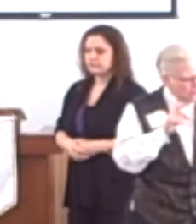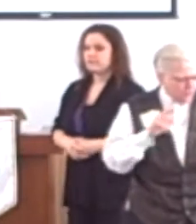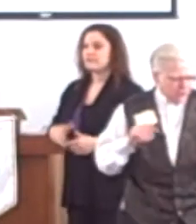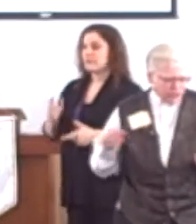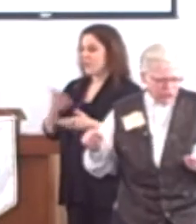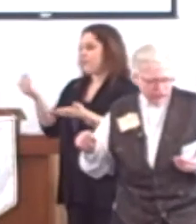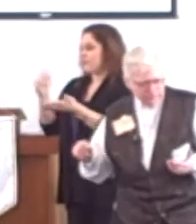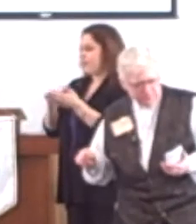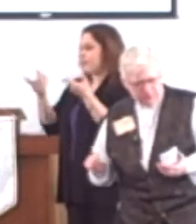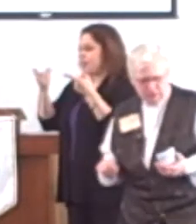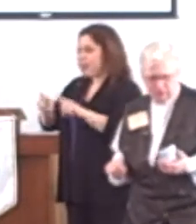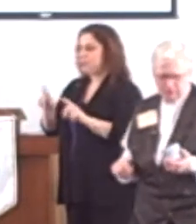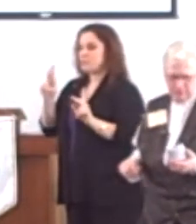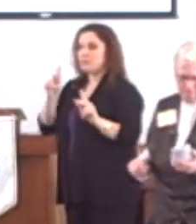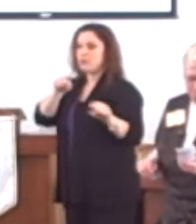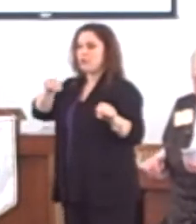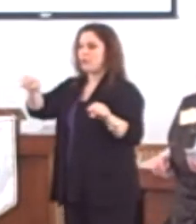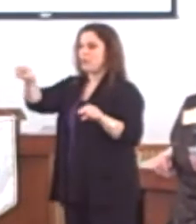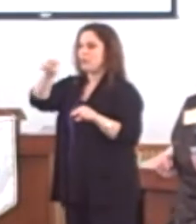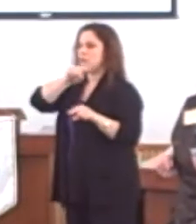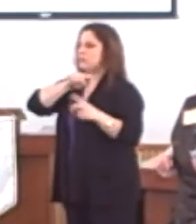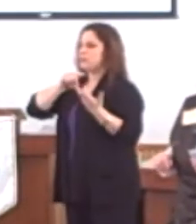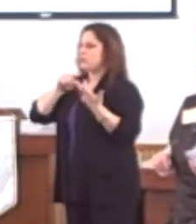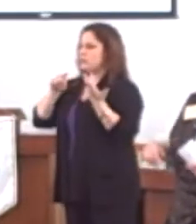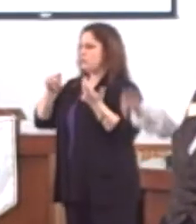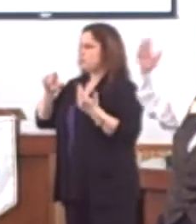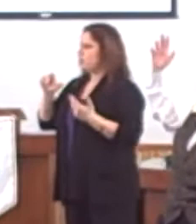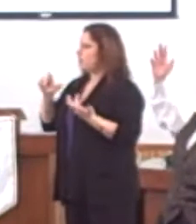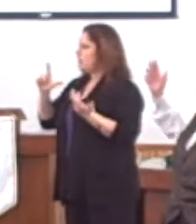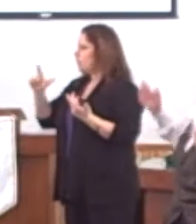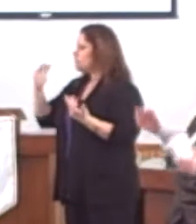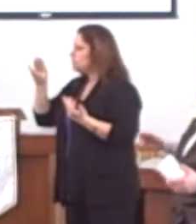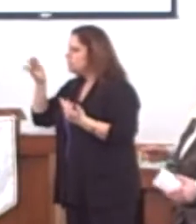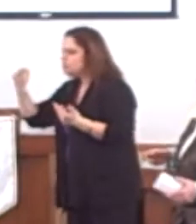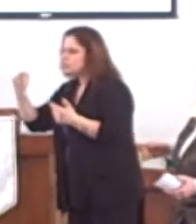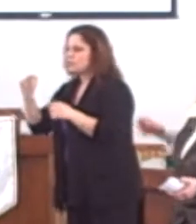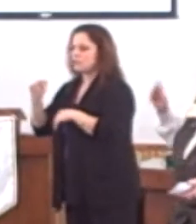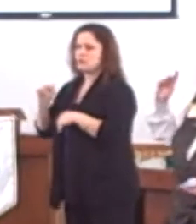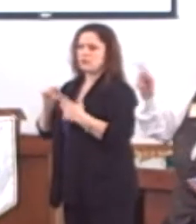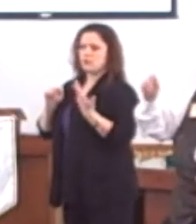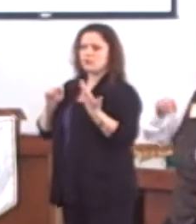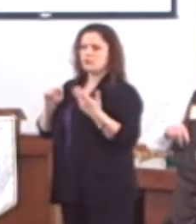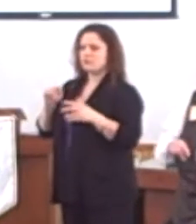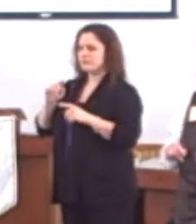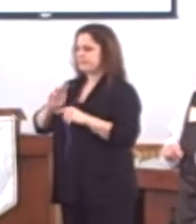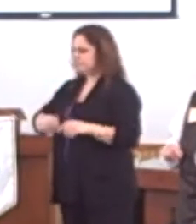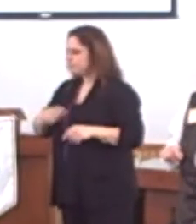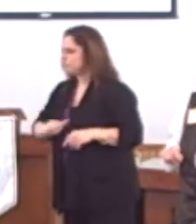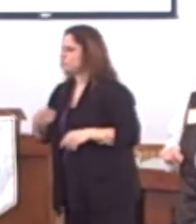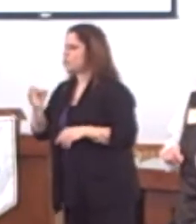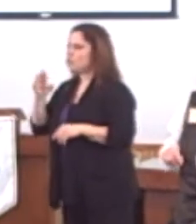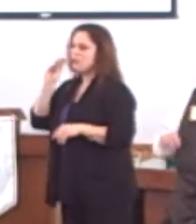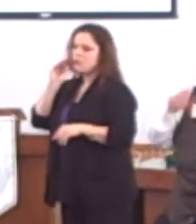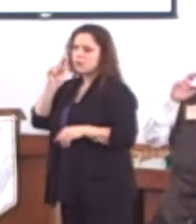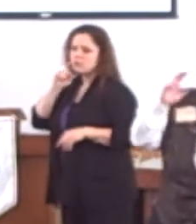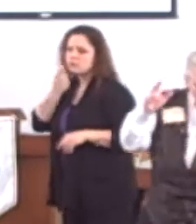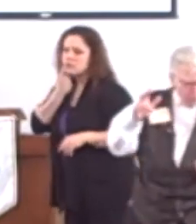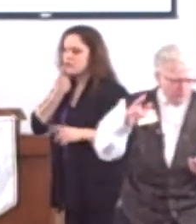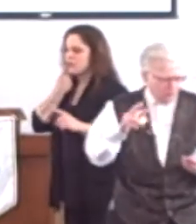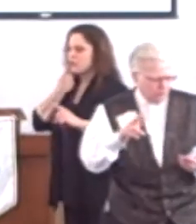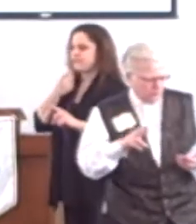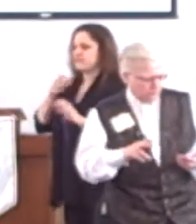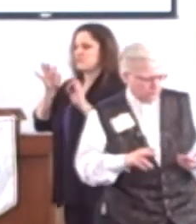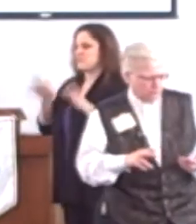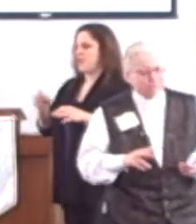sexual orientation differences. And we determined that they were mentally ill, or they